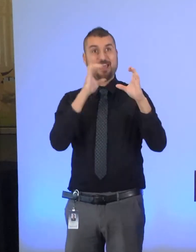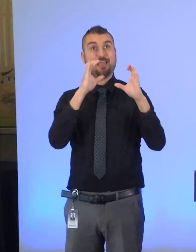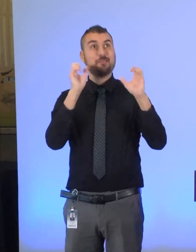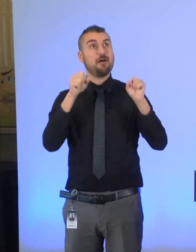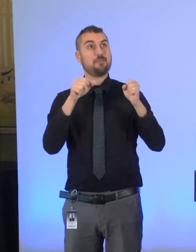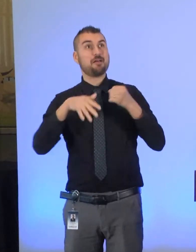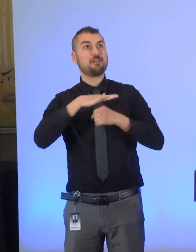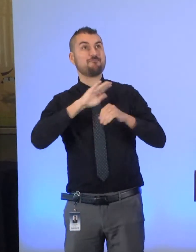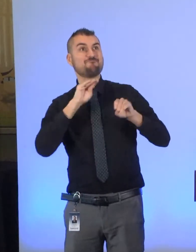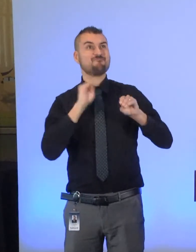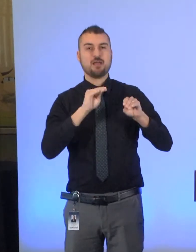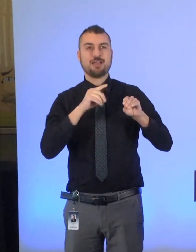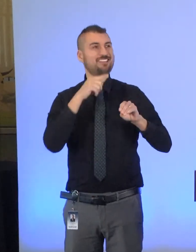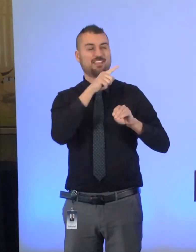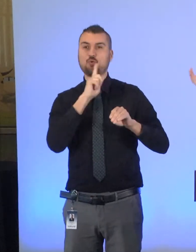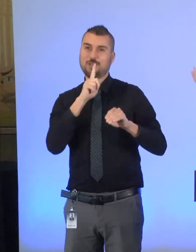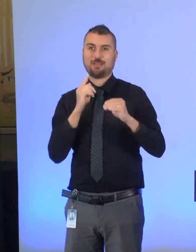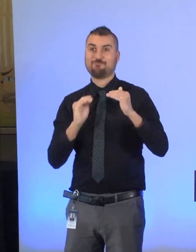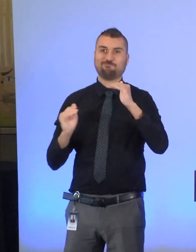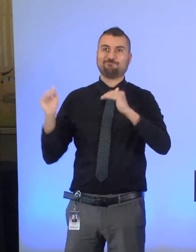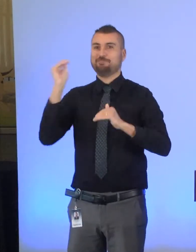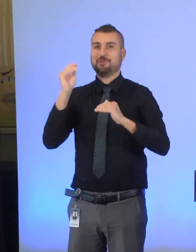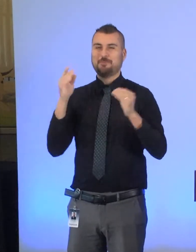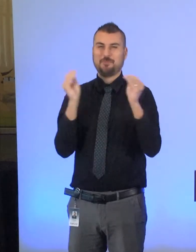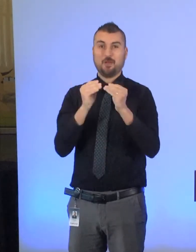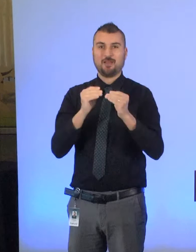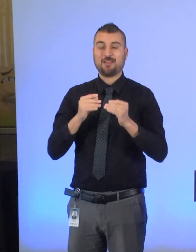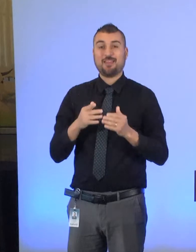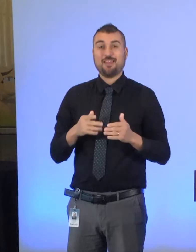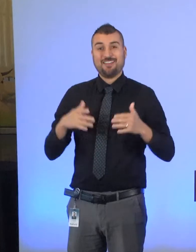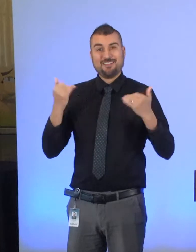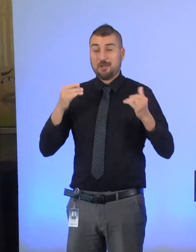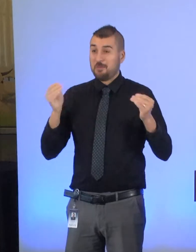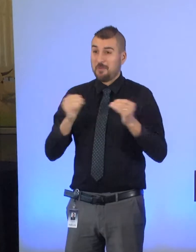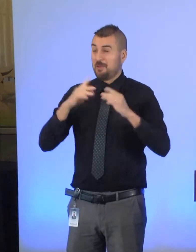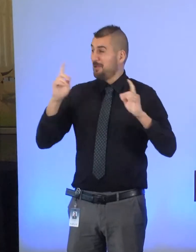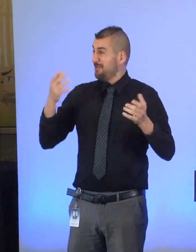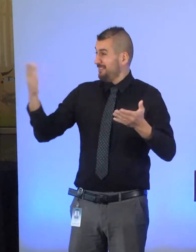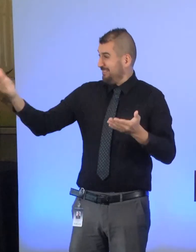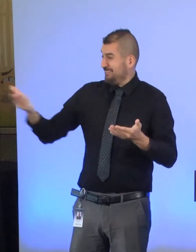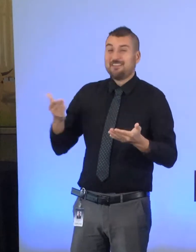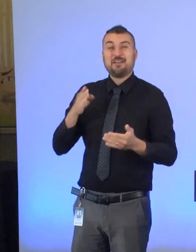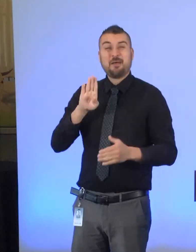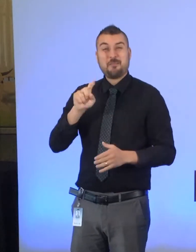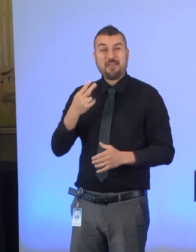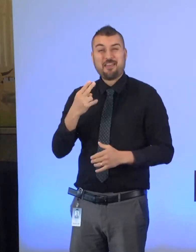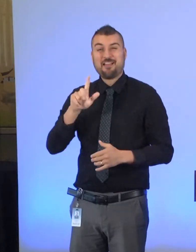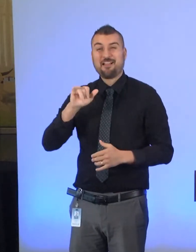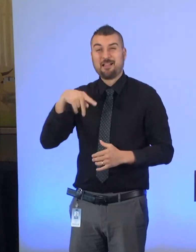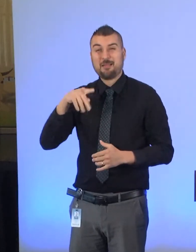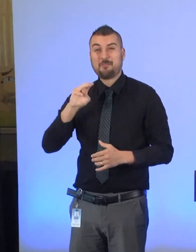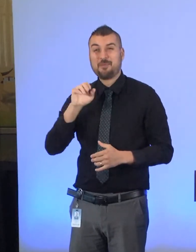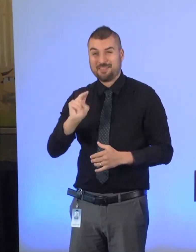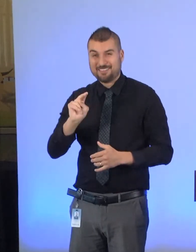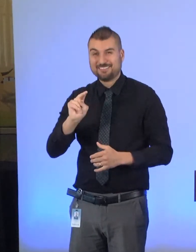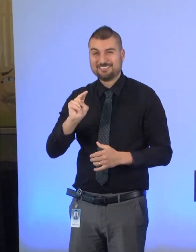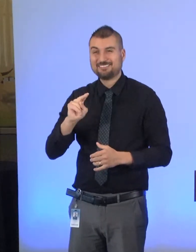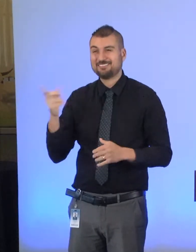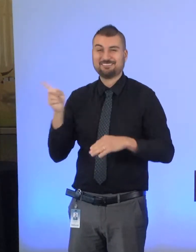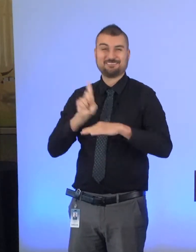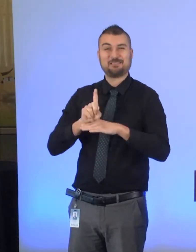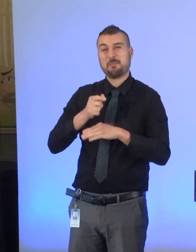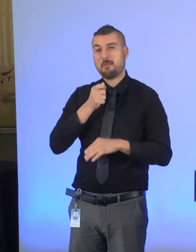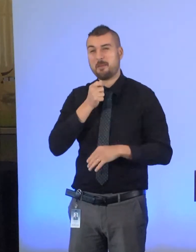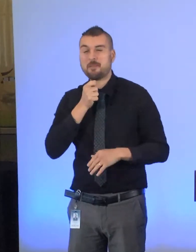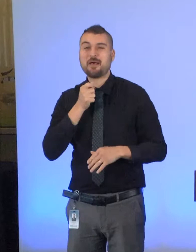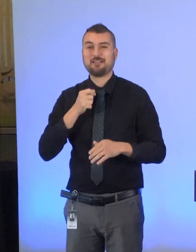without any more ceremony, I want to welcome Beth Limpman, the artist, to the podium and the microphone to share just a few